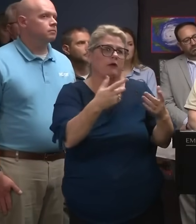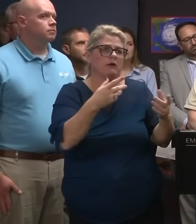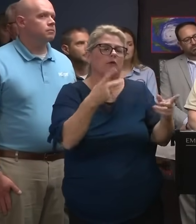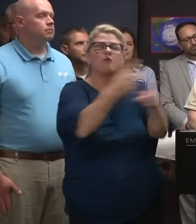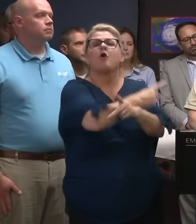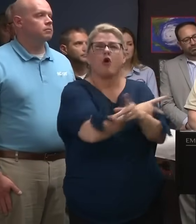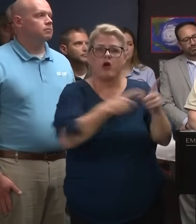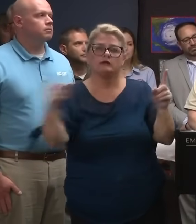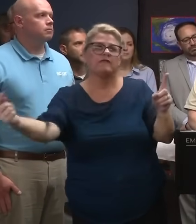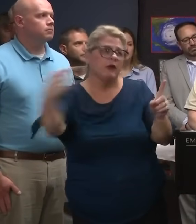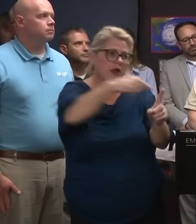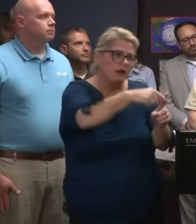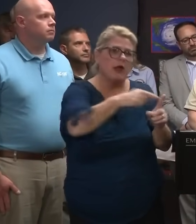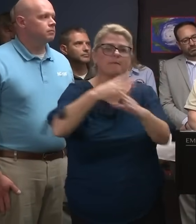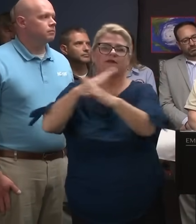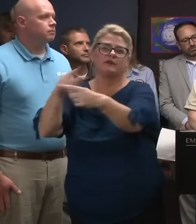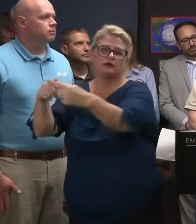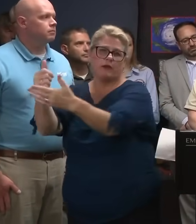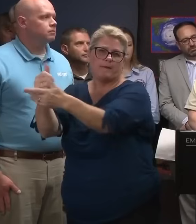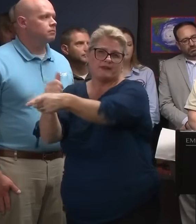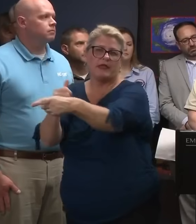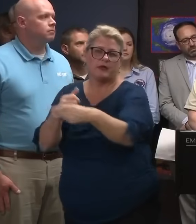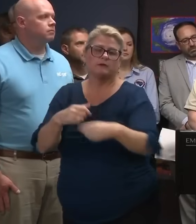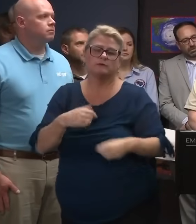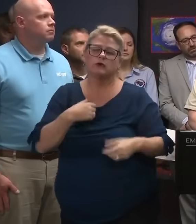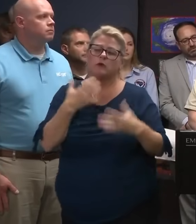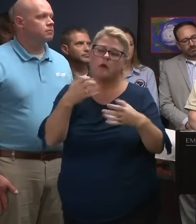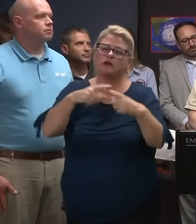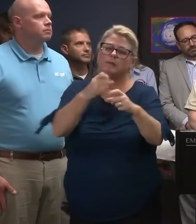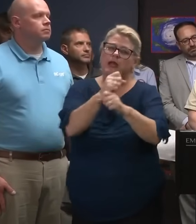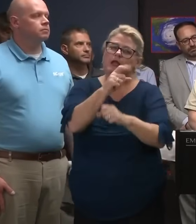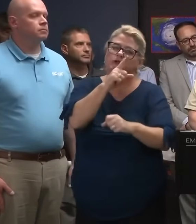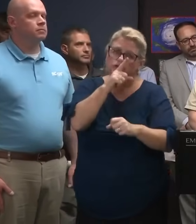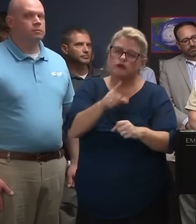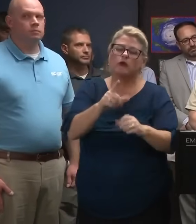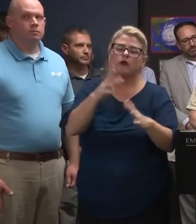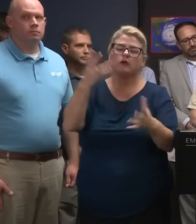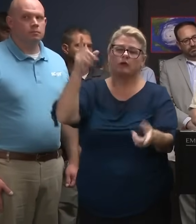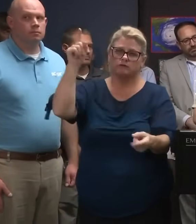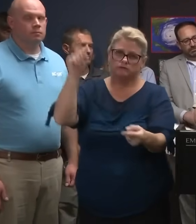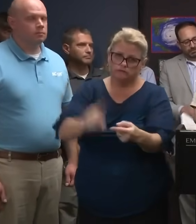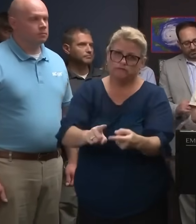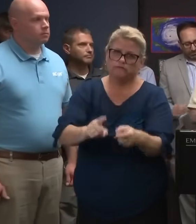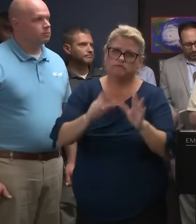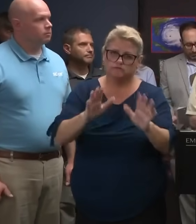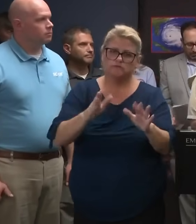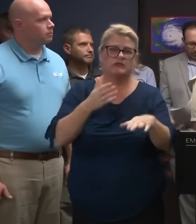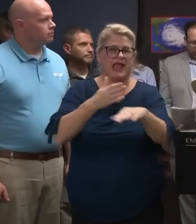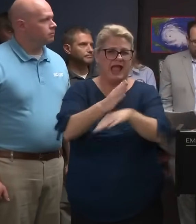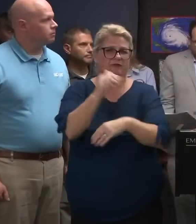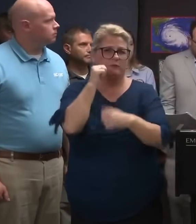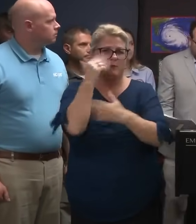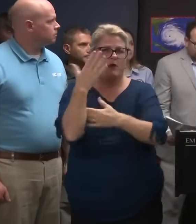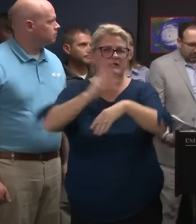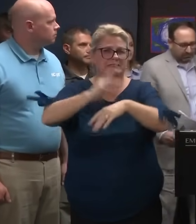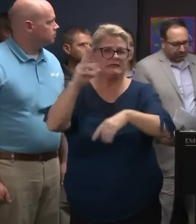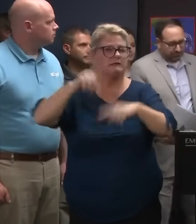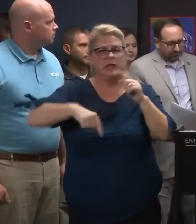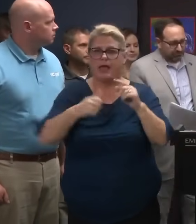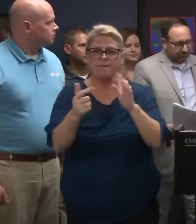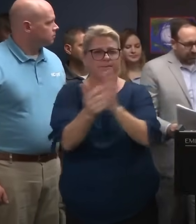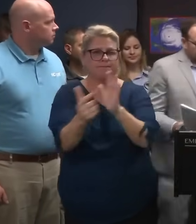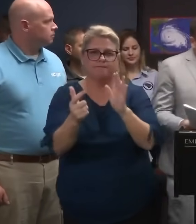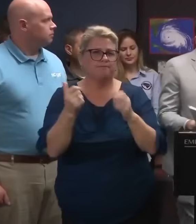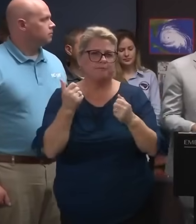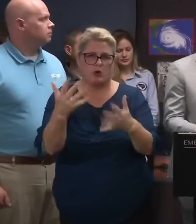need for that burn as power and access are restored into the damage affected areas. Thank you. Thanks, sir. Director